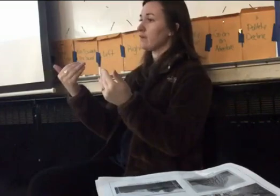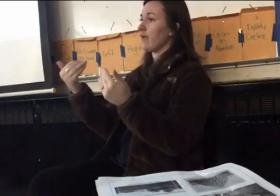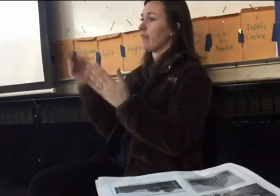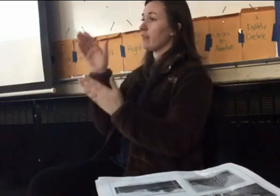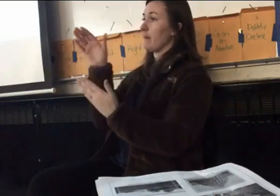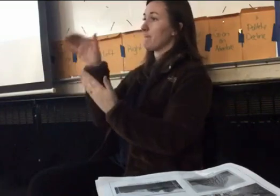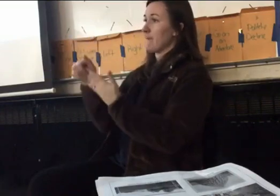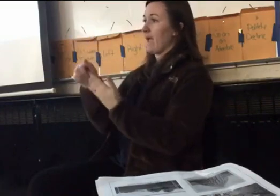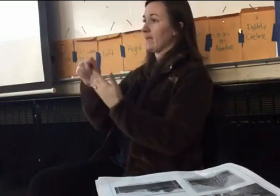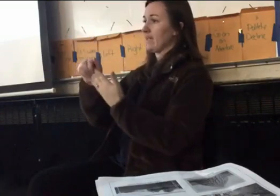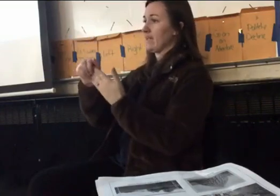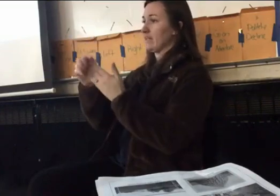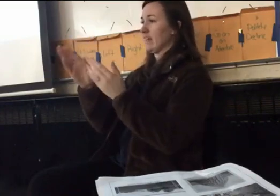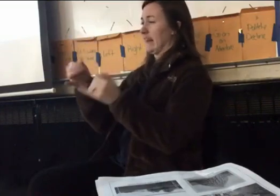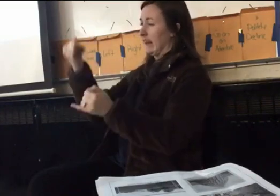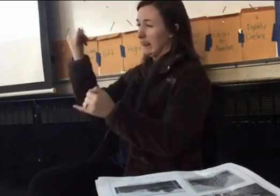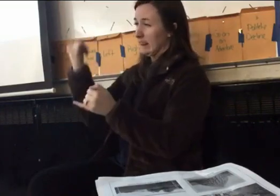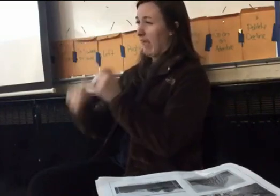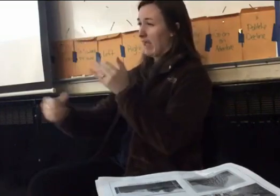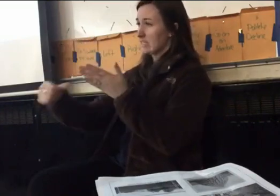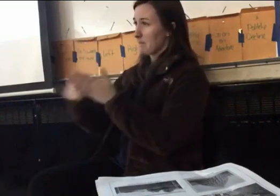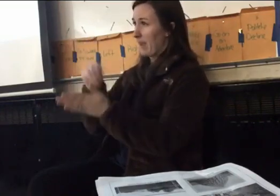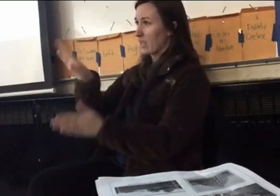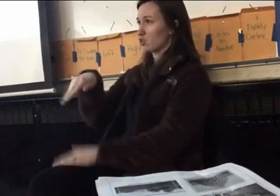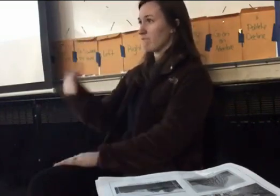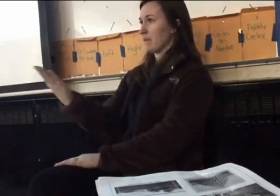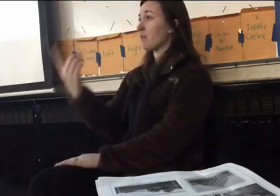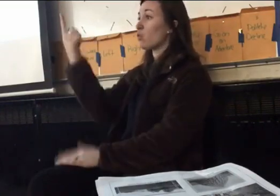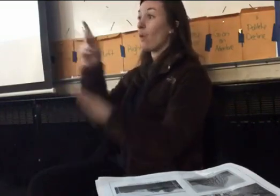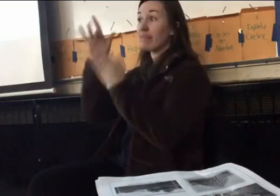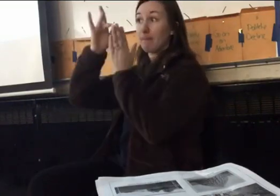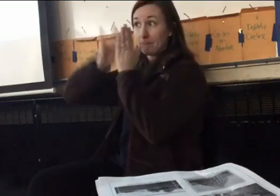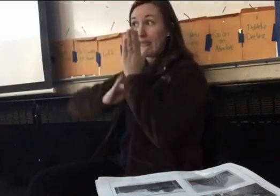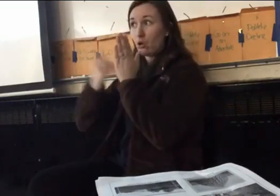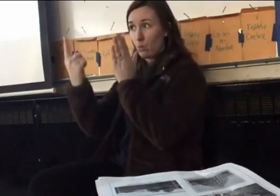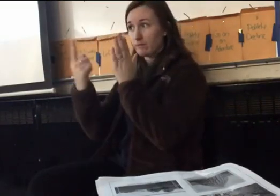the extremely last page, as in the page that's completely blank.